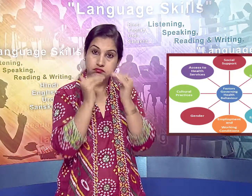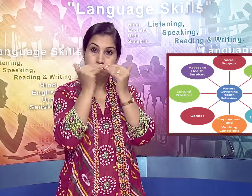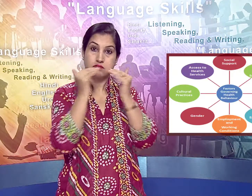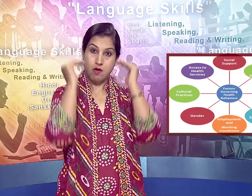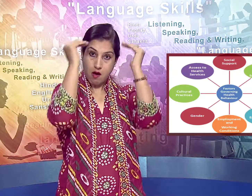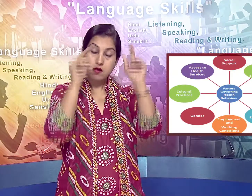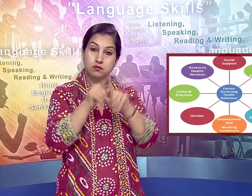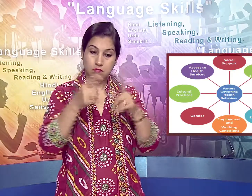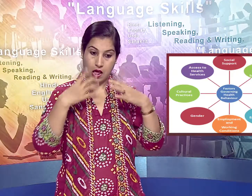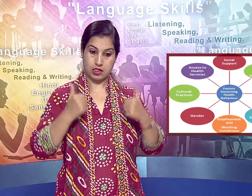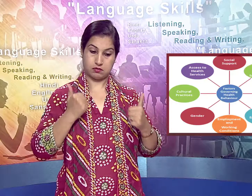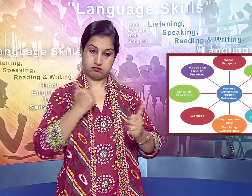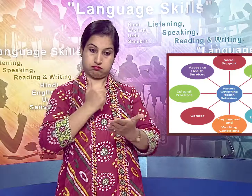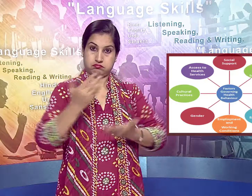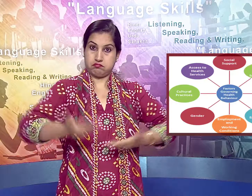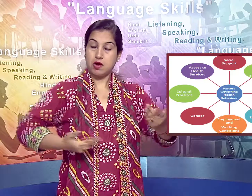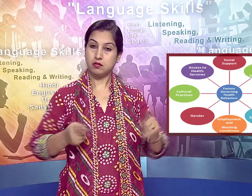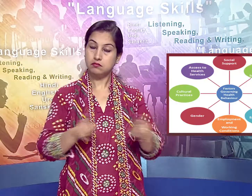governs our health and behavior.